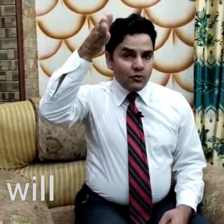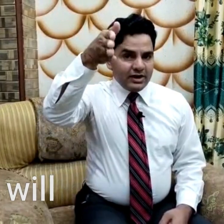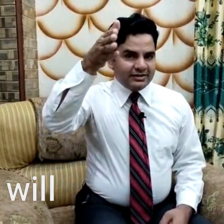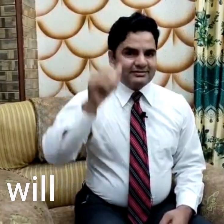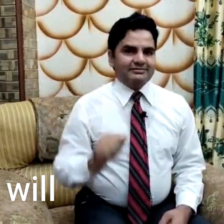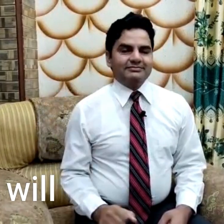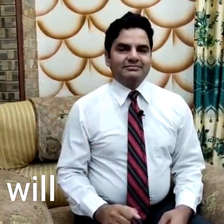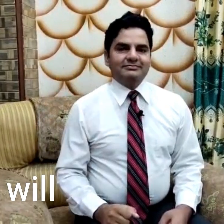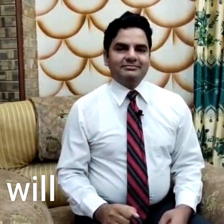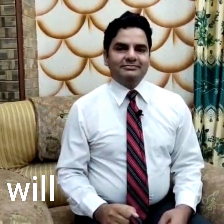well,